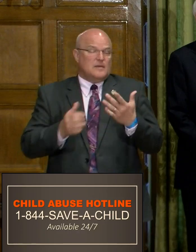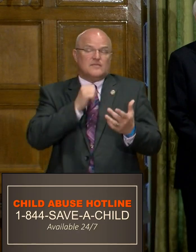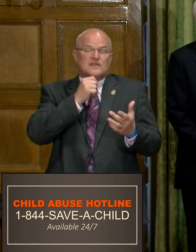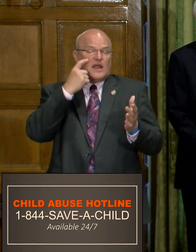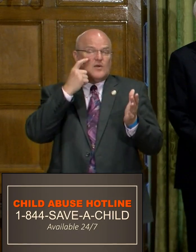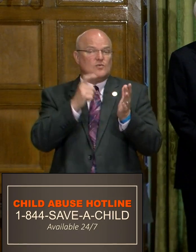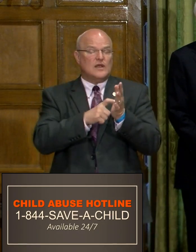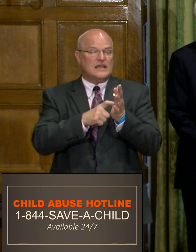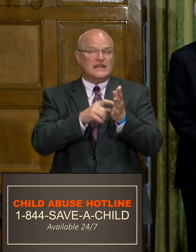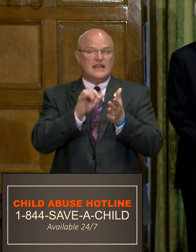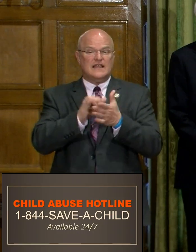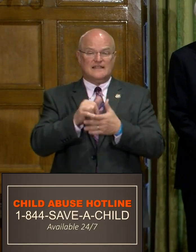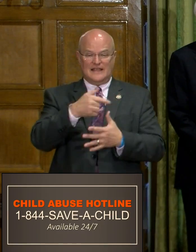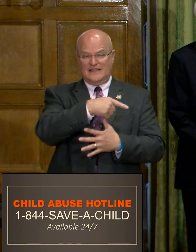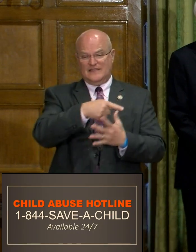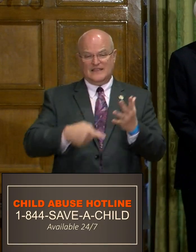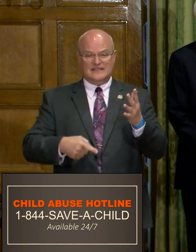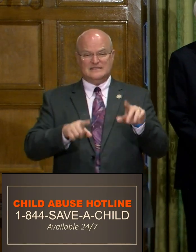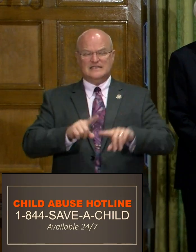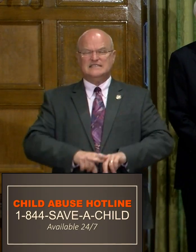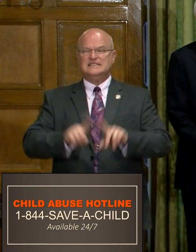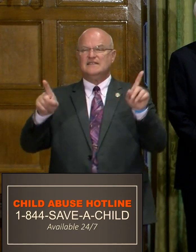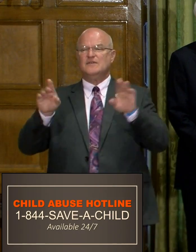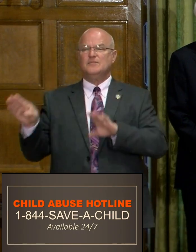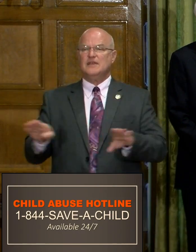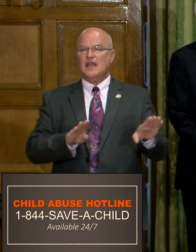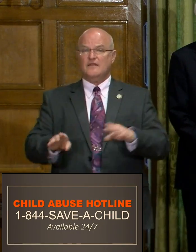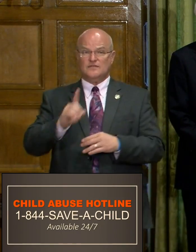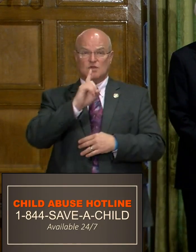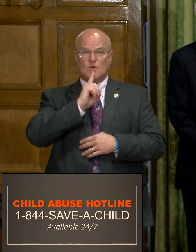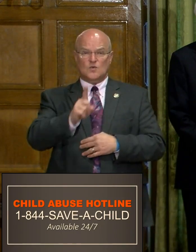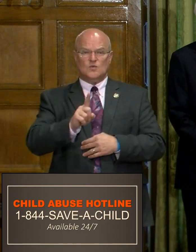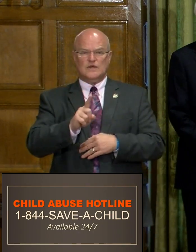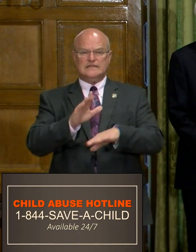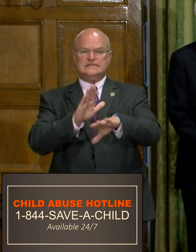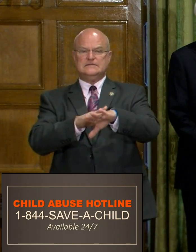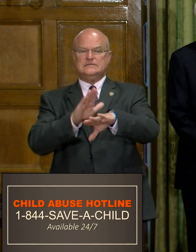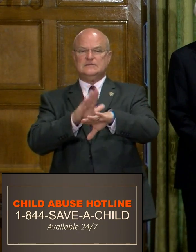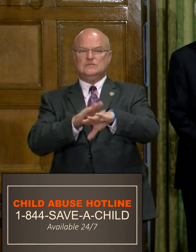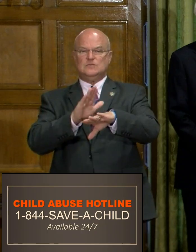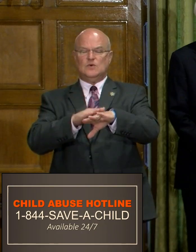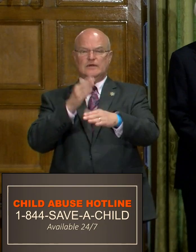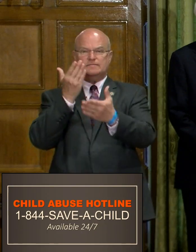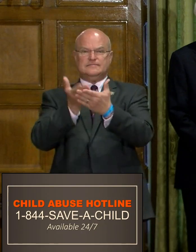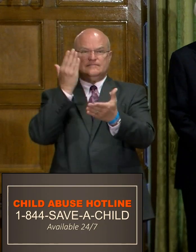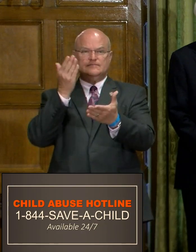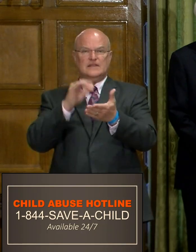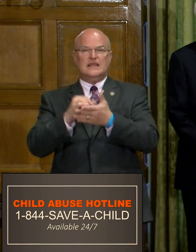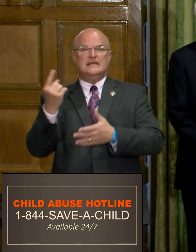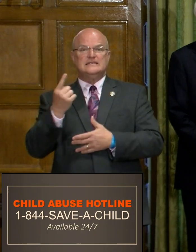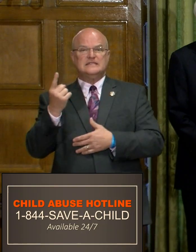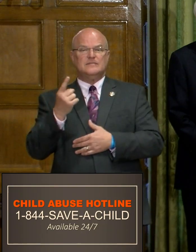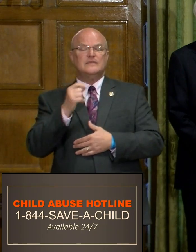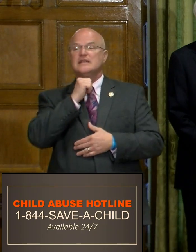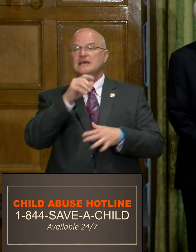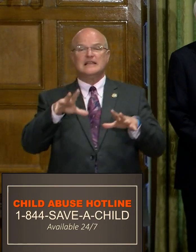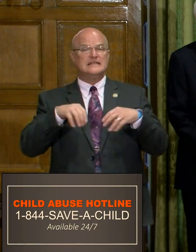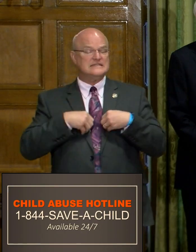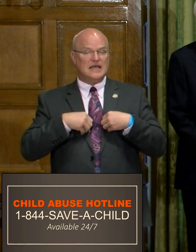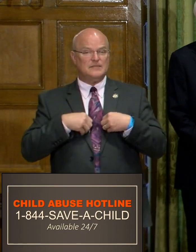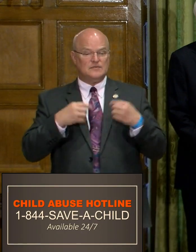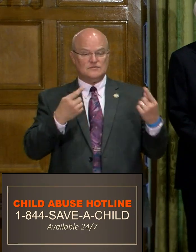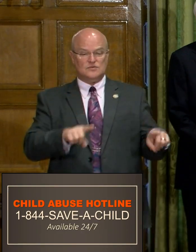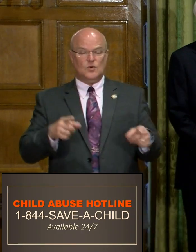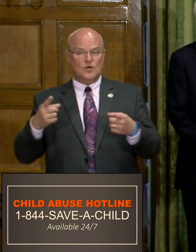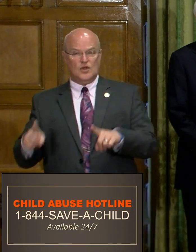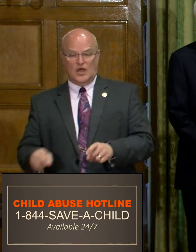not recognizing that these different behaviors are really warning signs that something really unacceptable